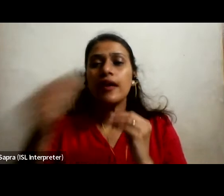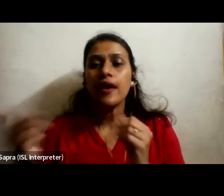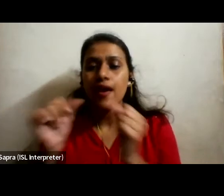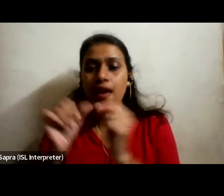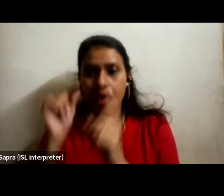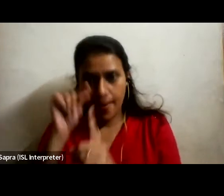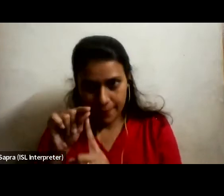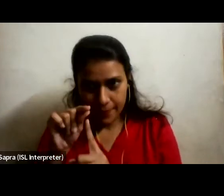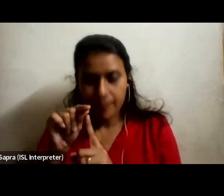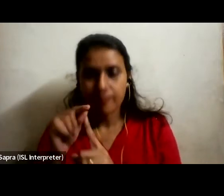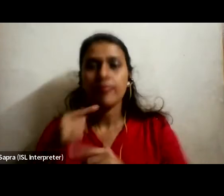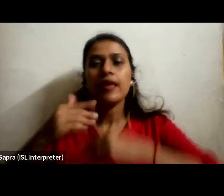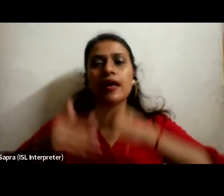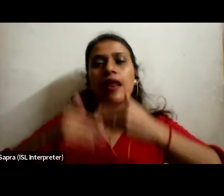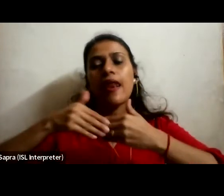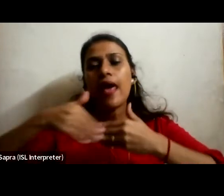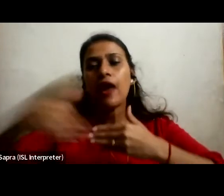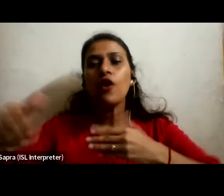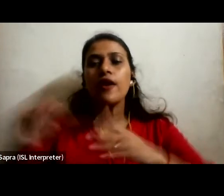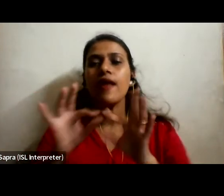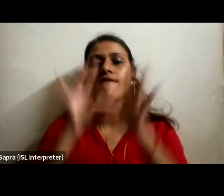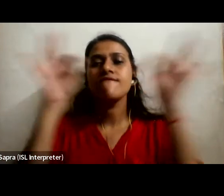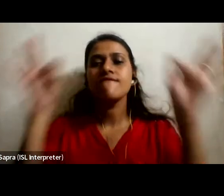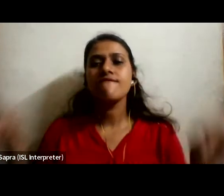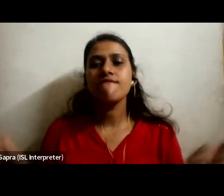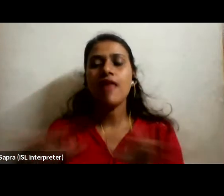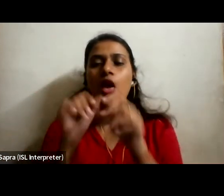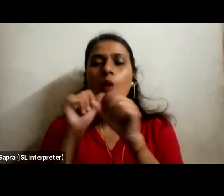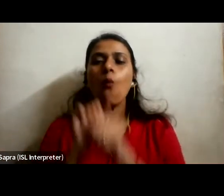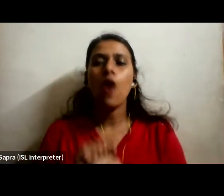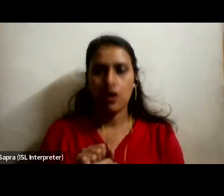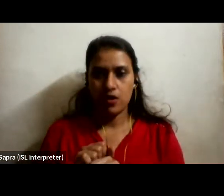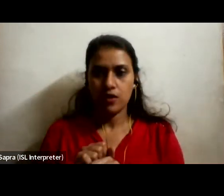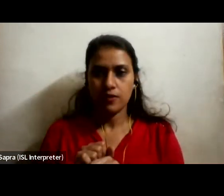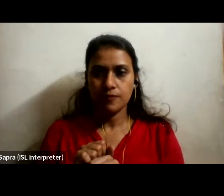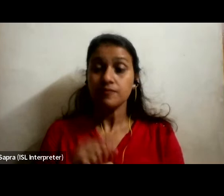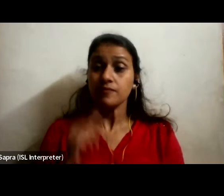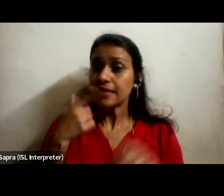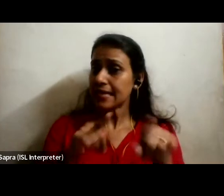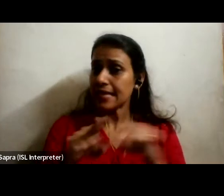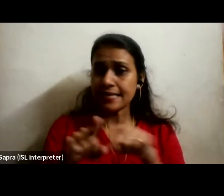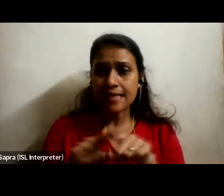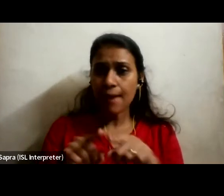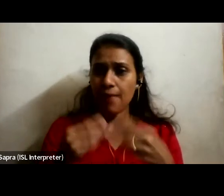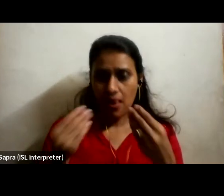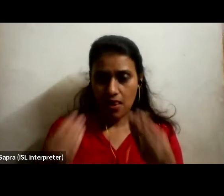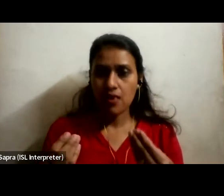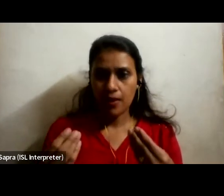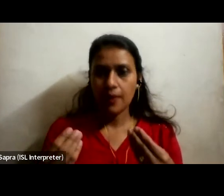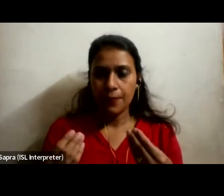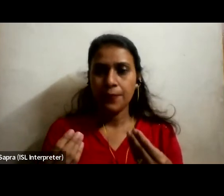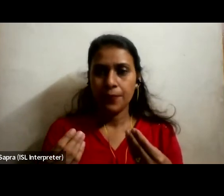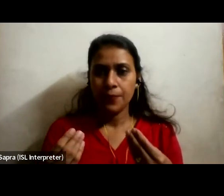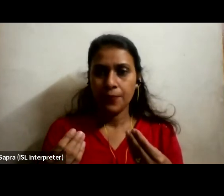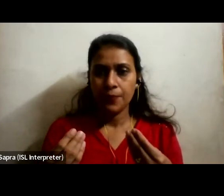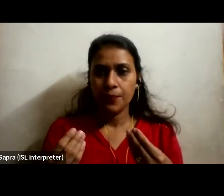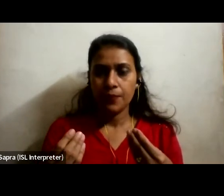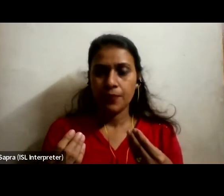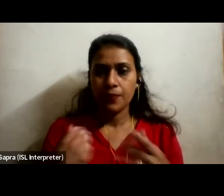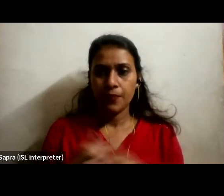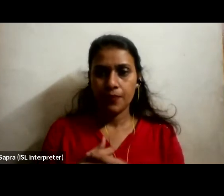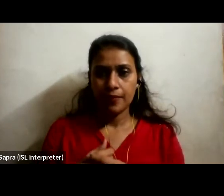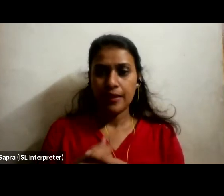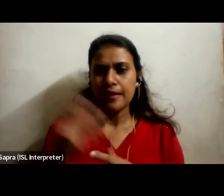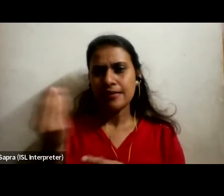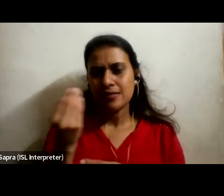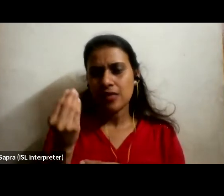AI regulatory frameworks as well. For example, there is a direct sort of